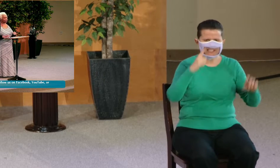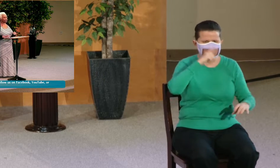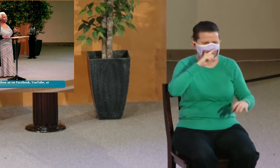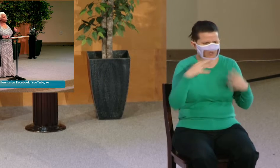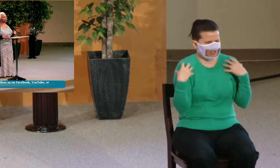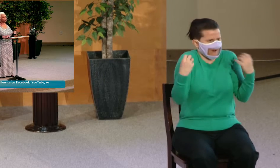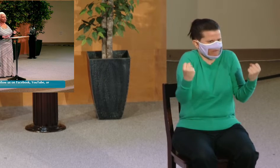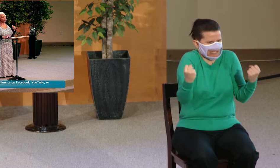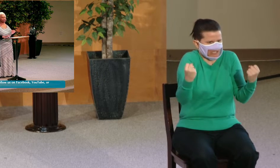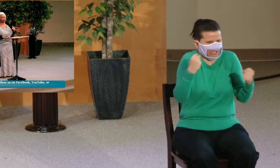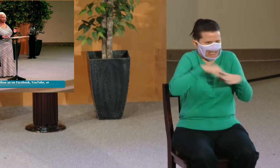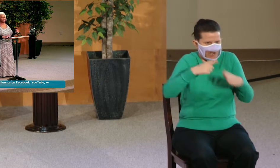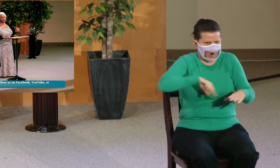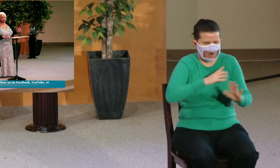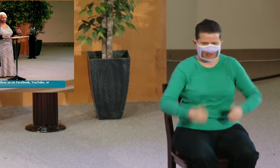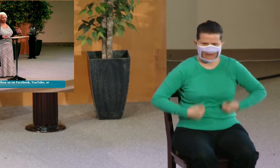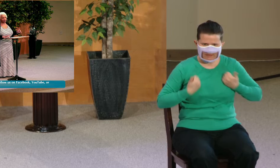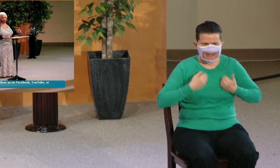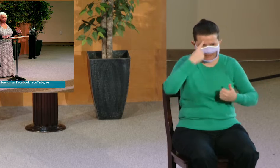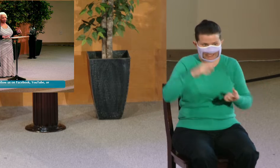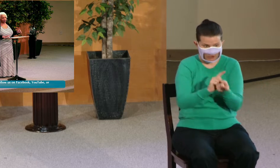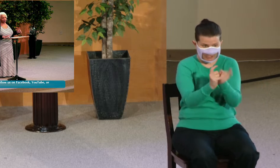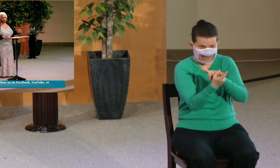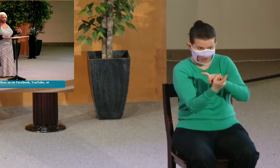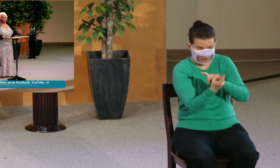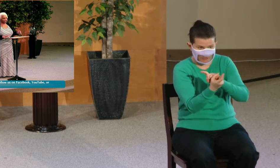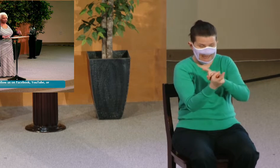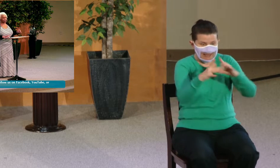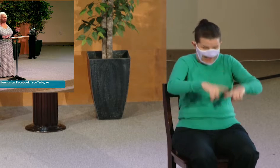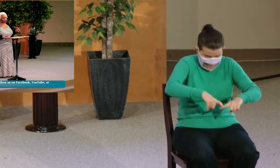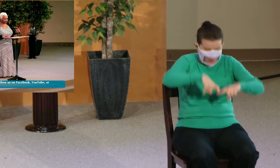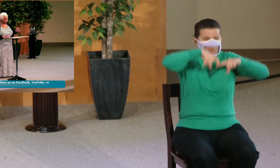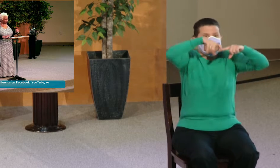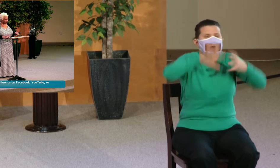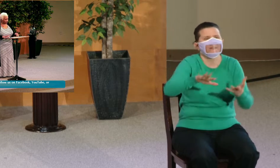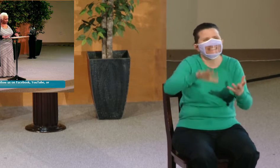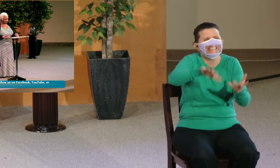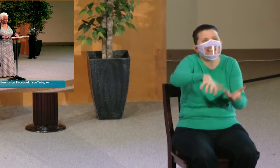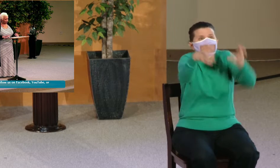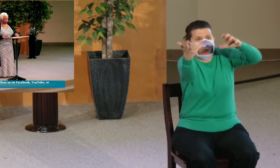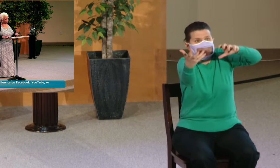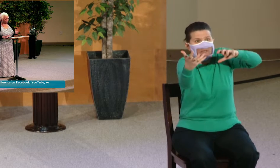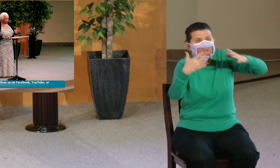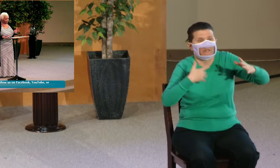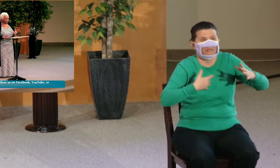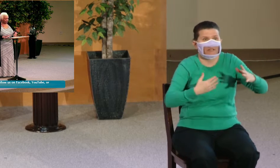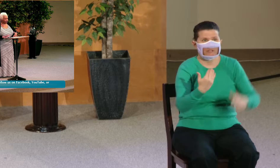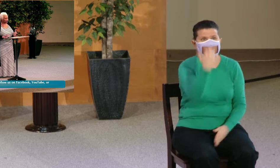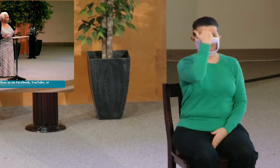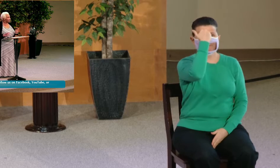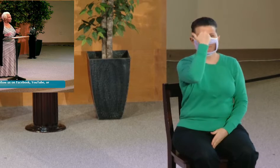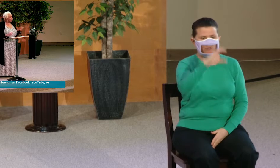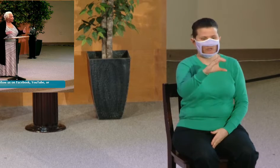Change disrupts the certainty. Change disrupts the certainty. We humans like